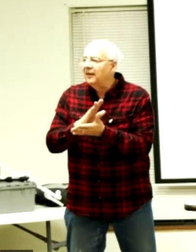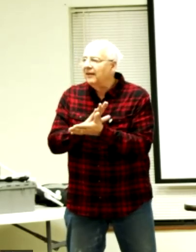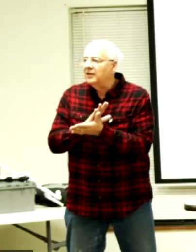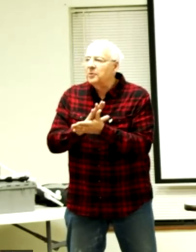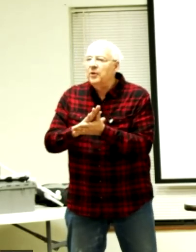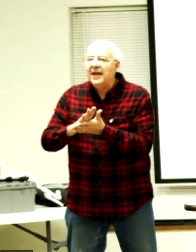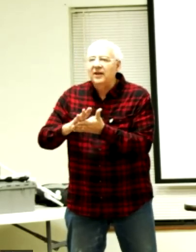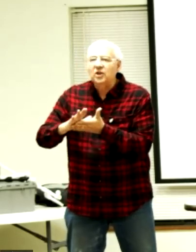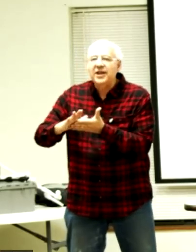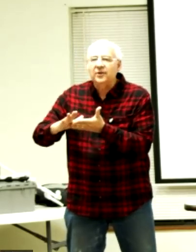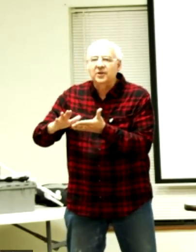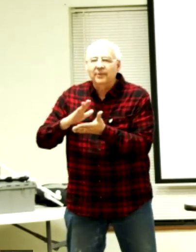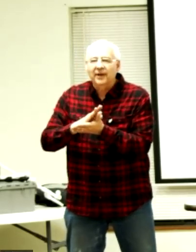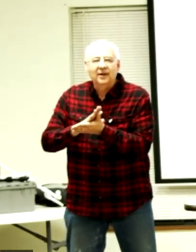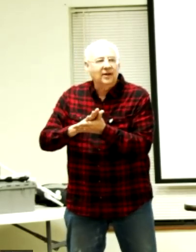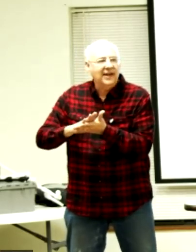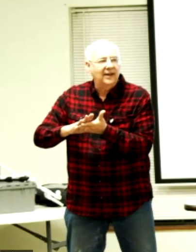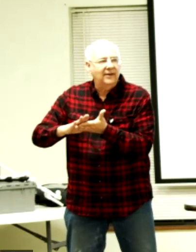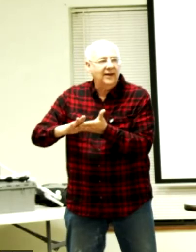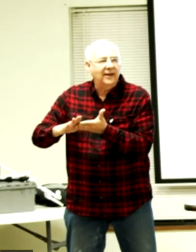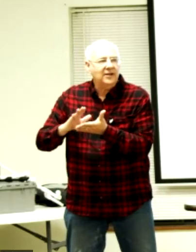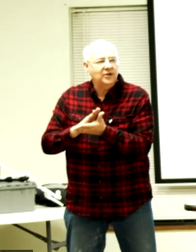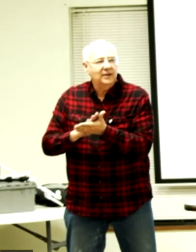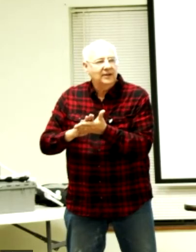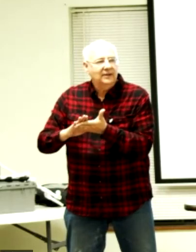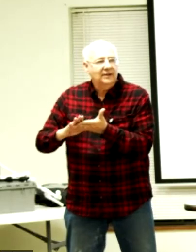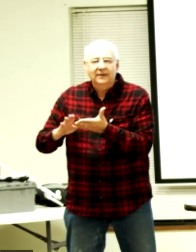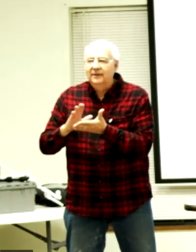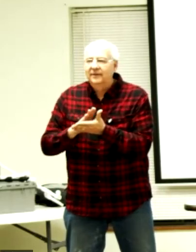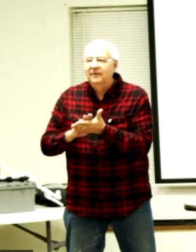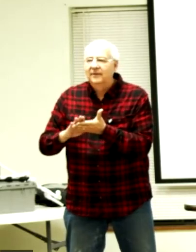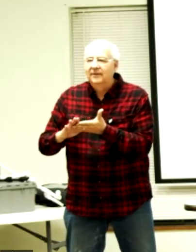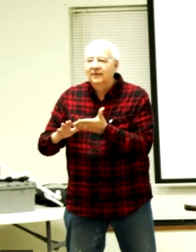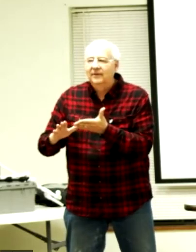think of it as smoothing out a sheet or something on your hand, right? Nice. Like kind of like.